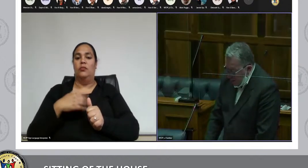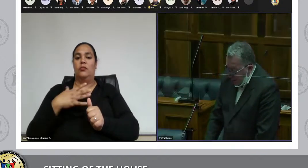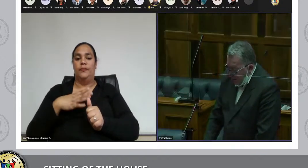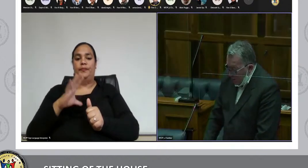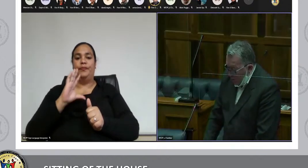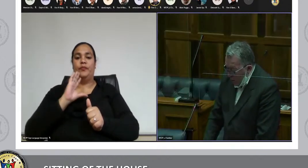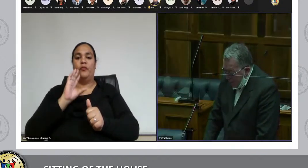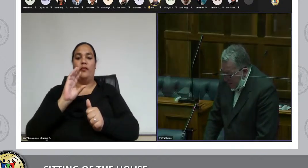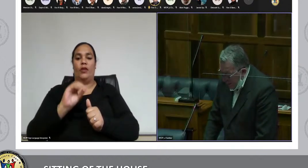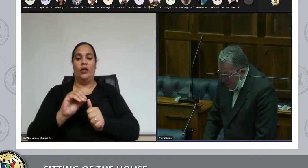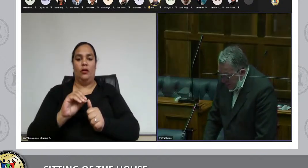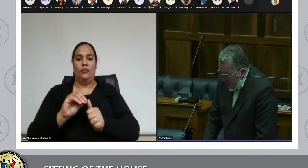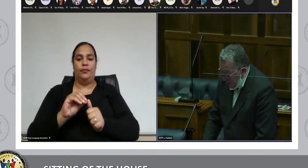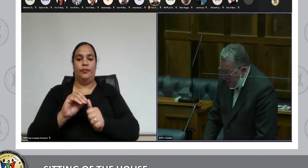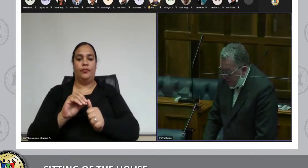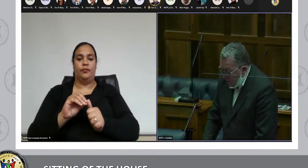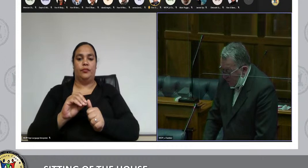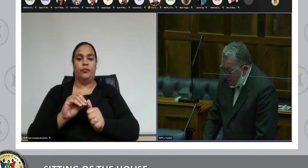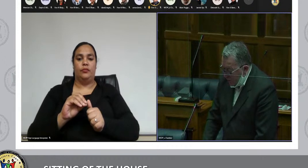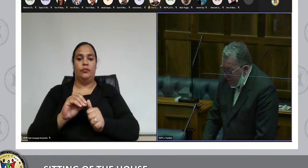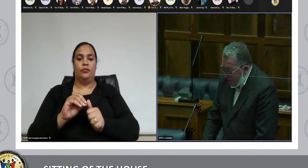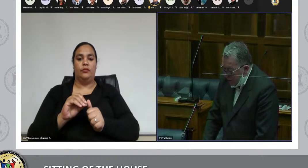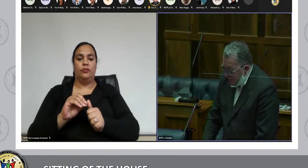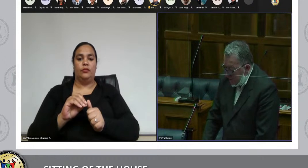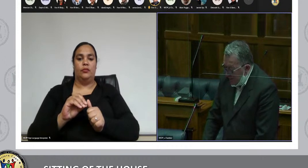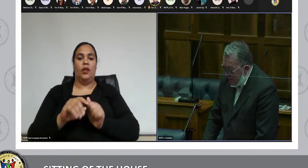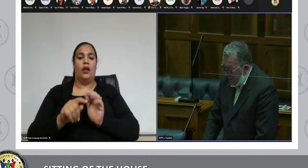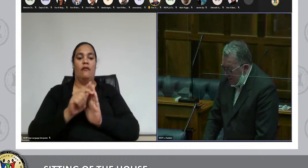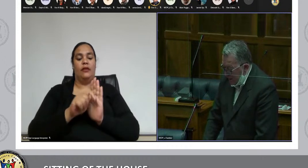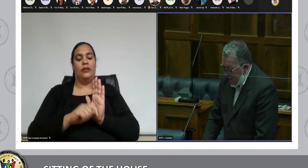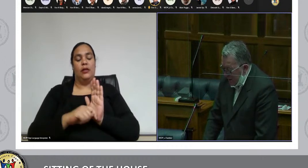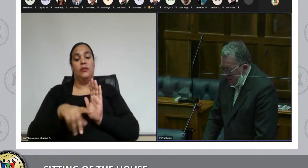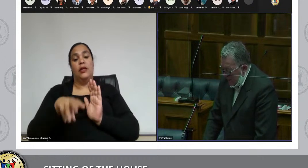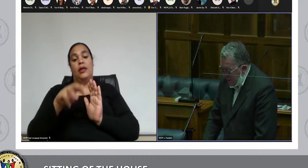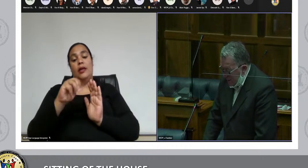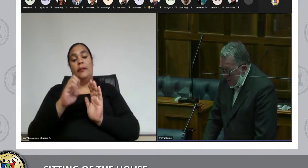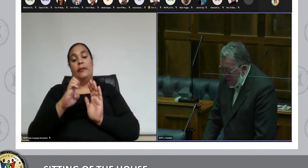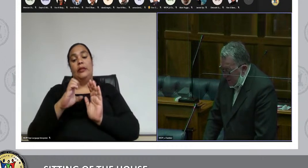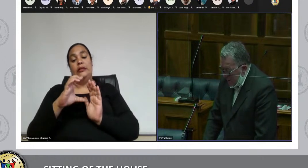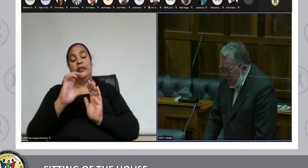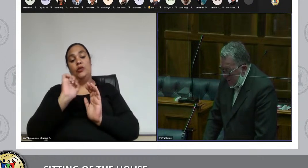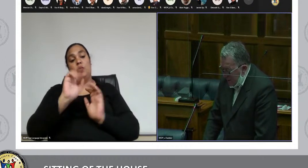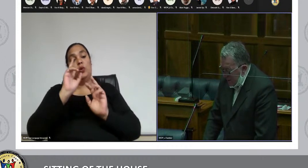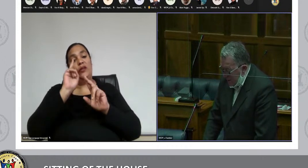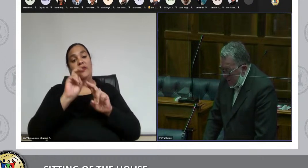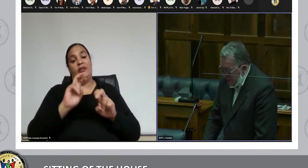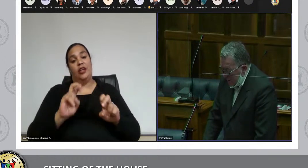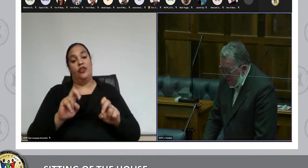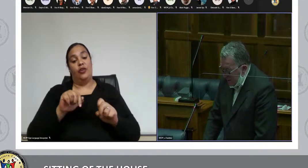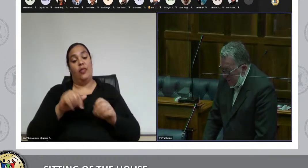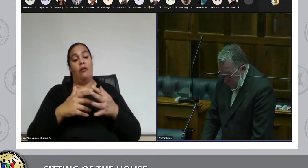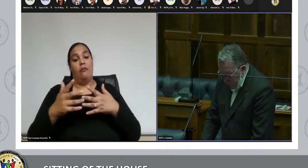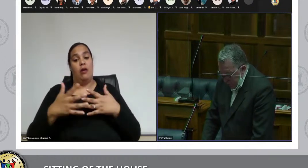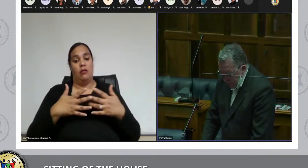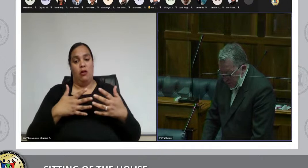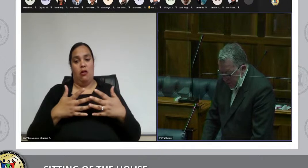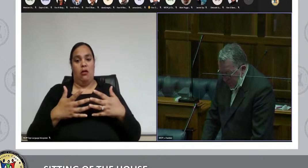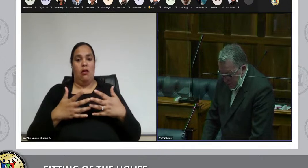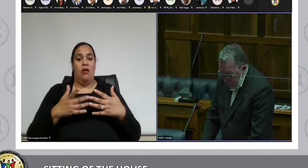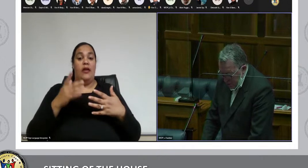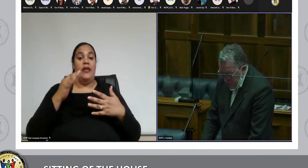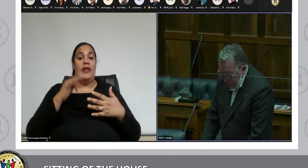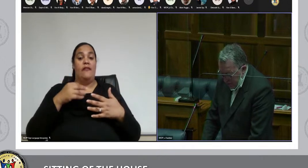ask whether, in terms of the MEC's investigation into this matter, whether